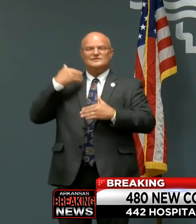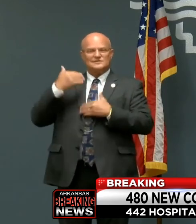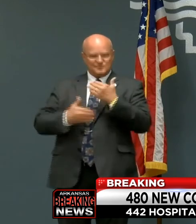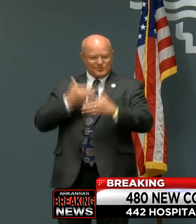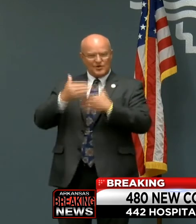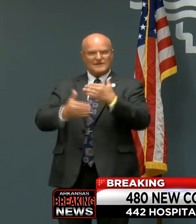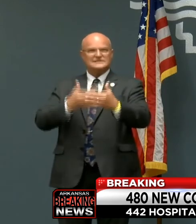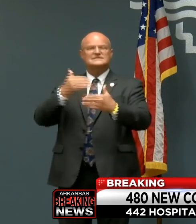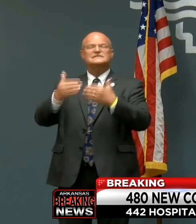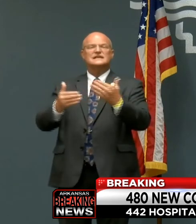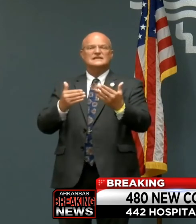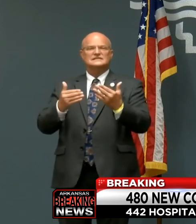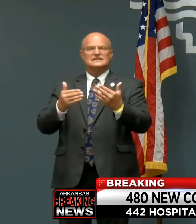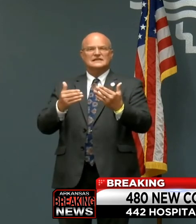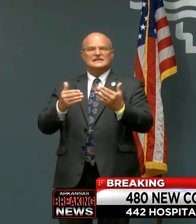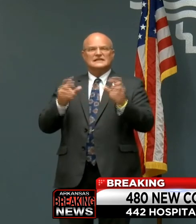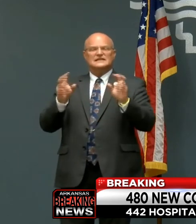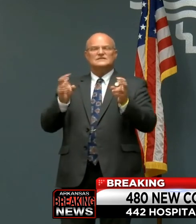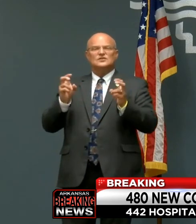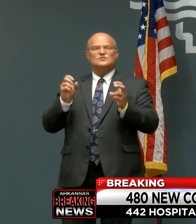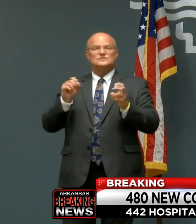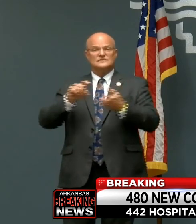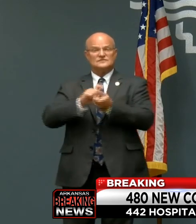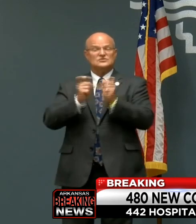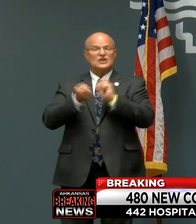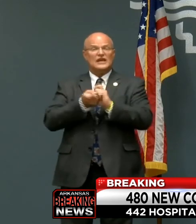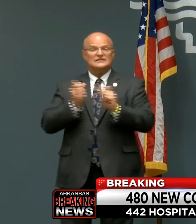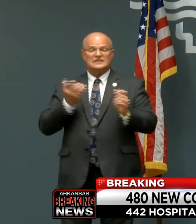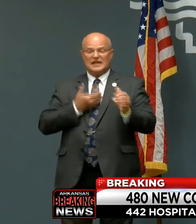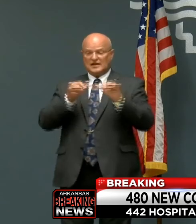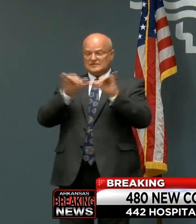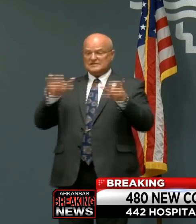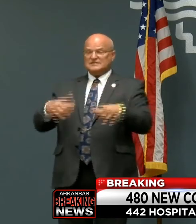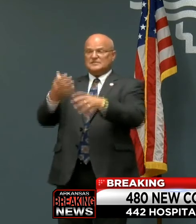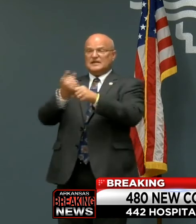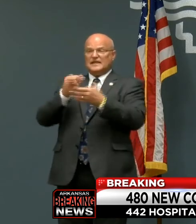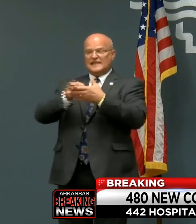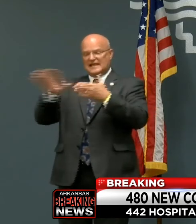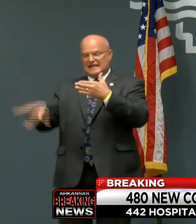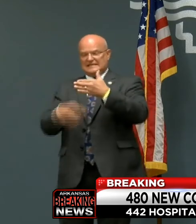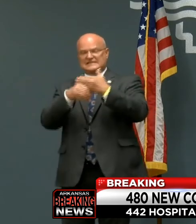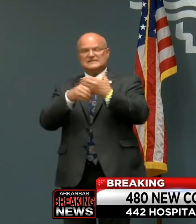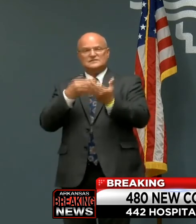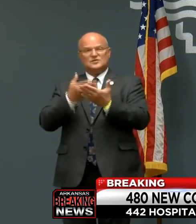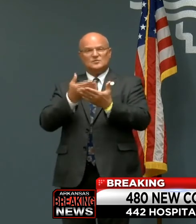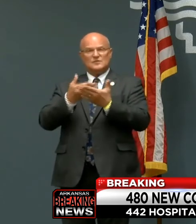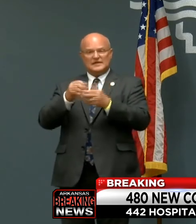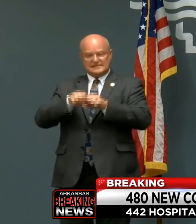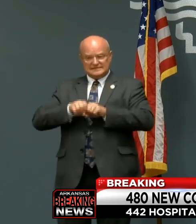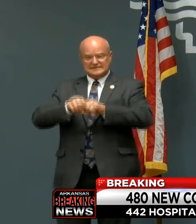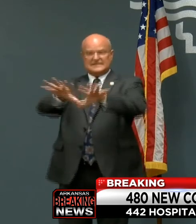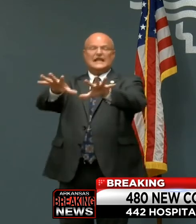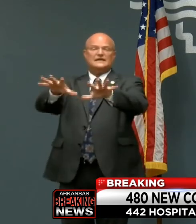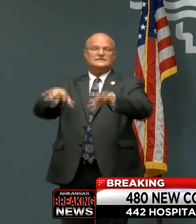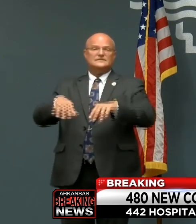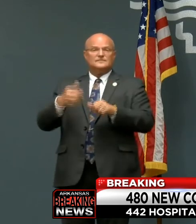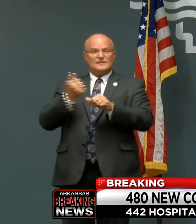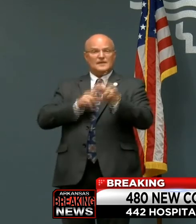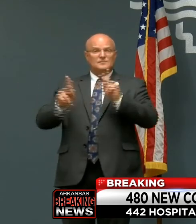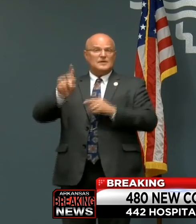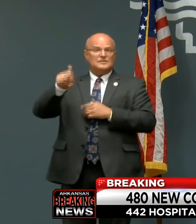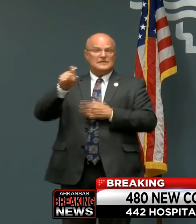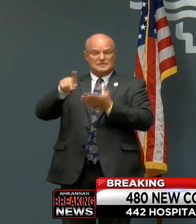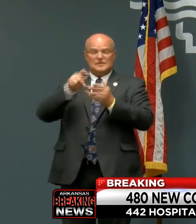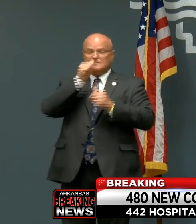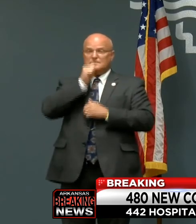process in terms of changing our system to get that additional compensation out. Everyone needs to